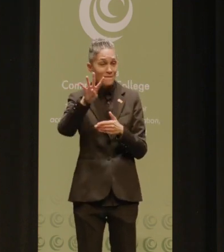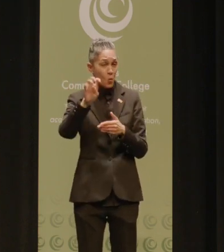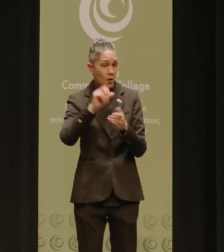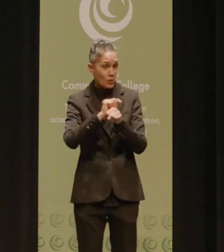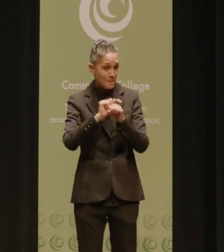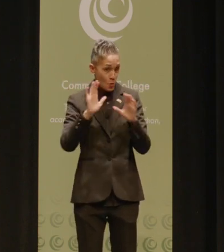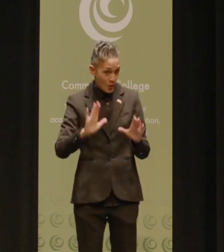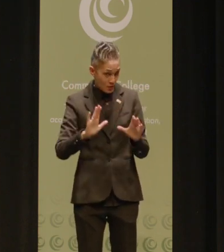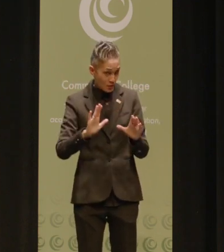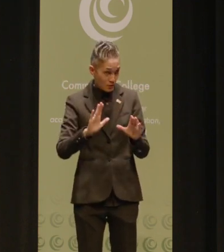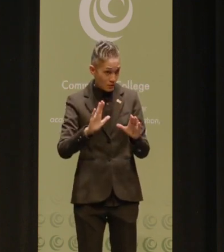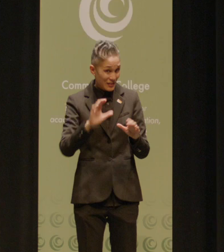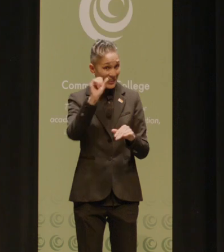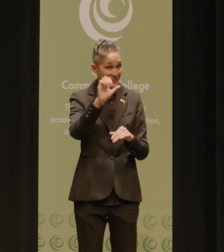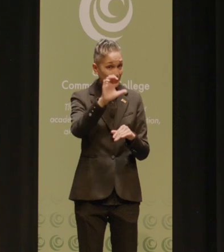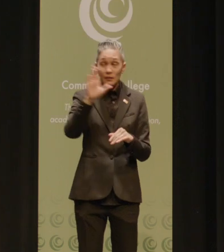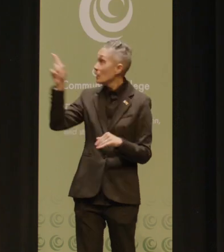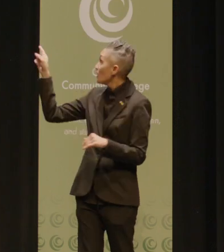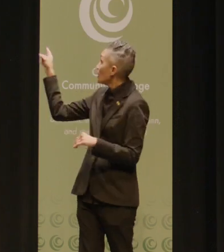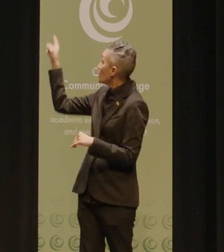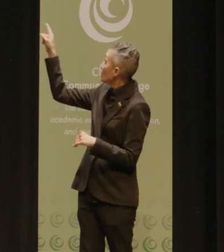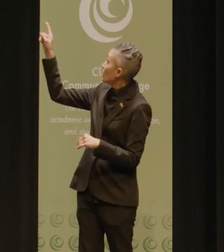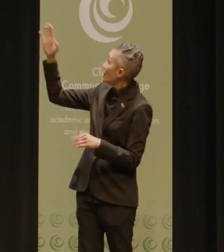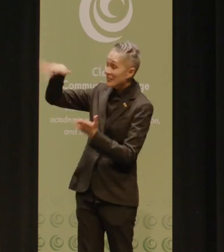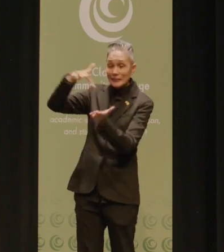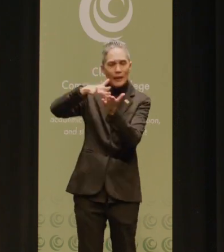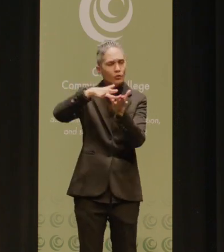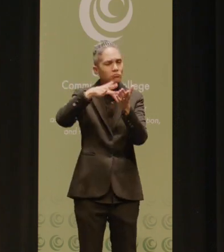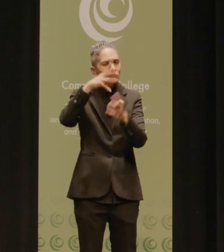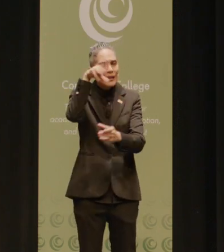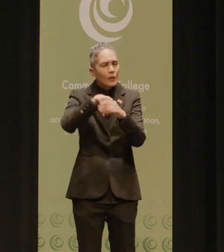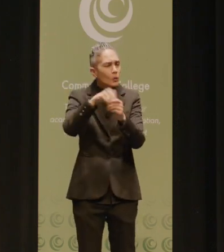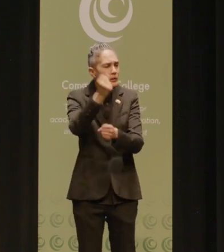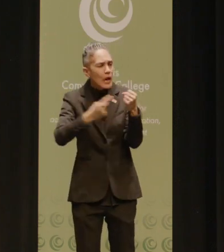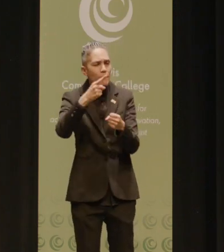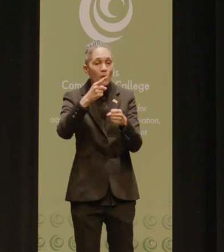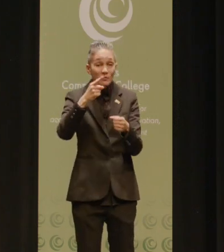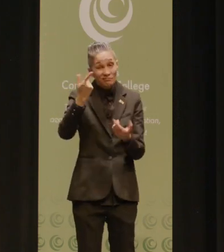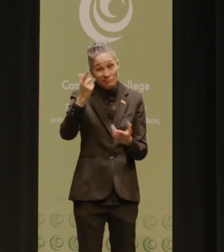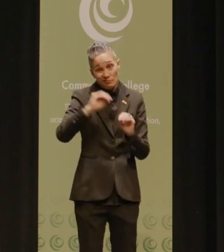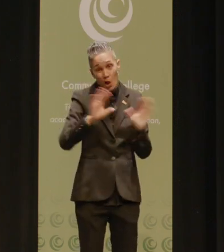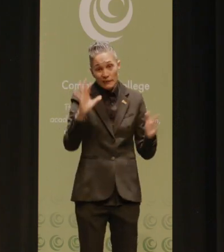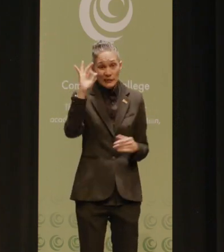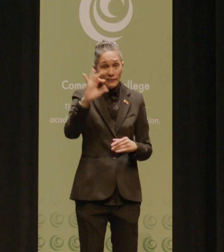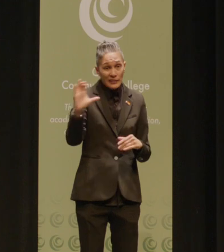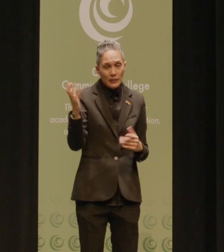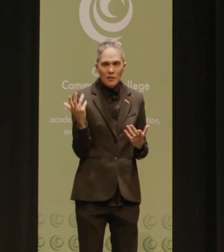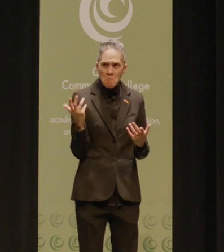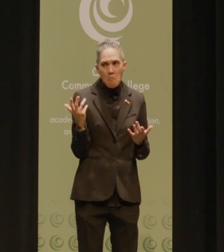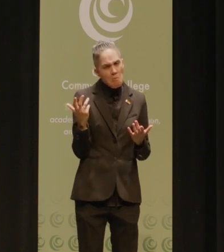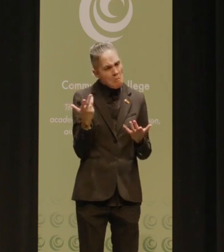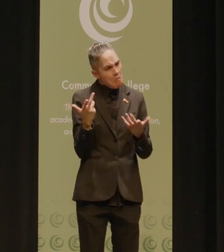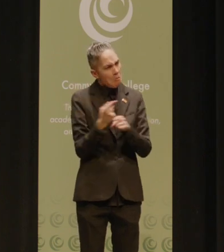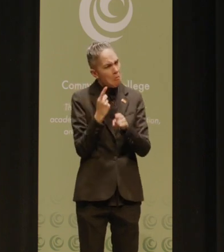employees, and the center talks about all of the employees, right? And you can see Fresno is now kind of where